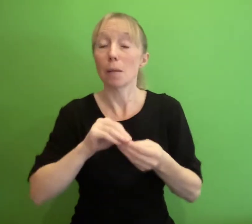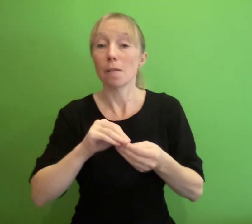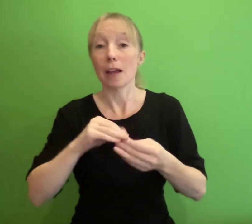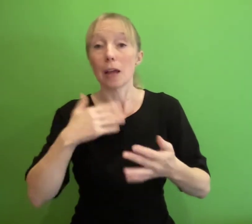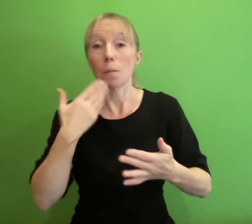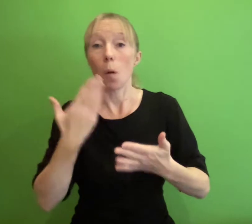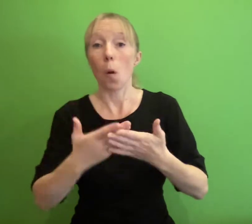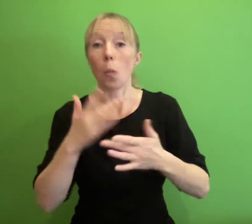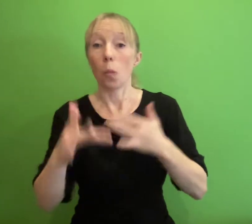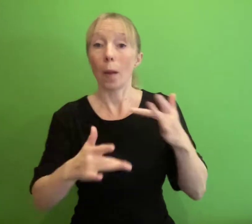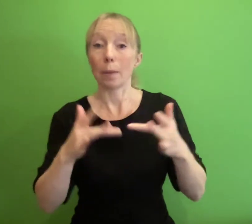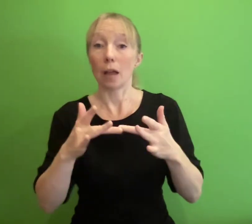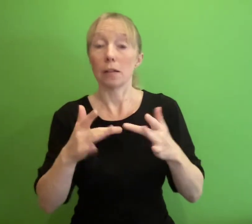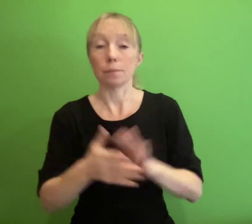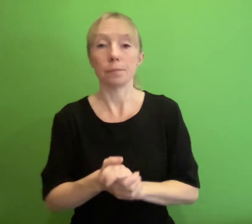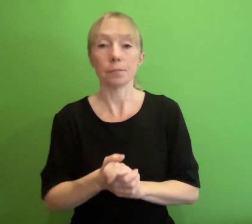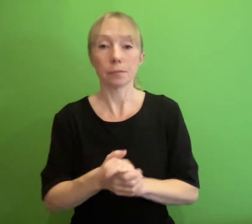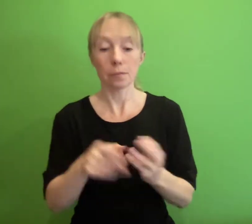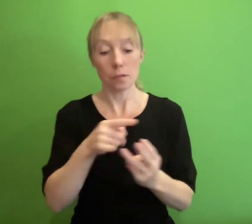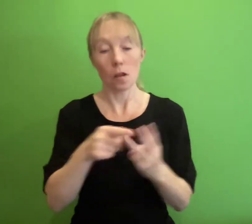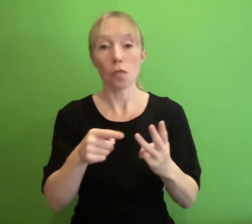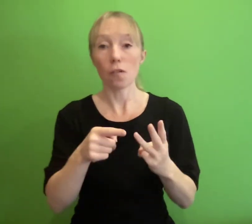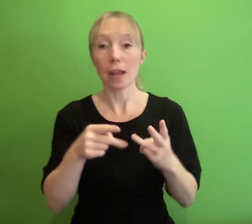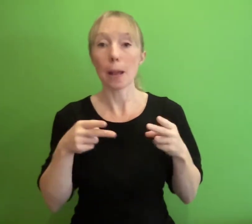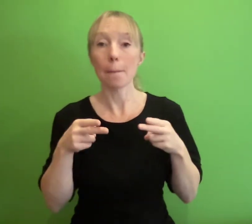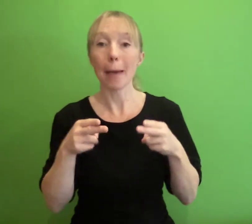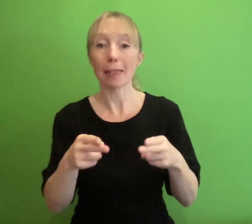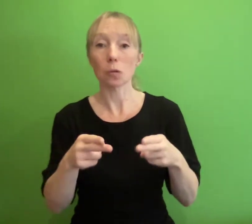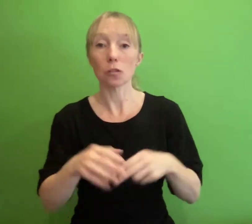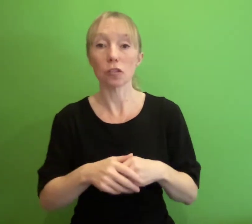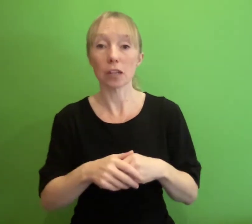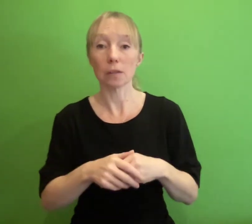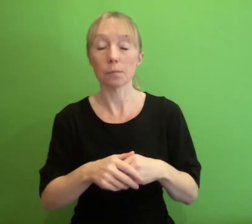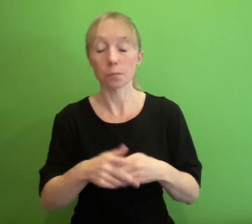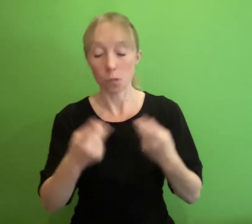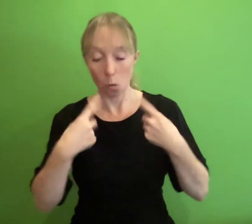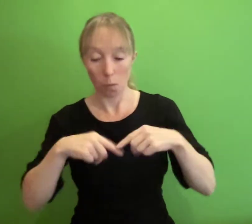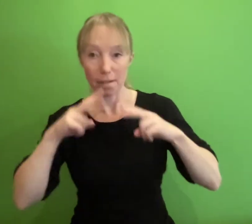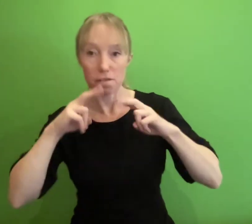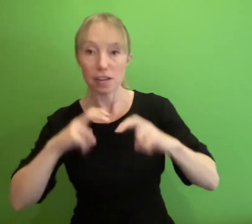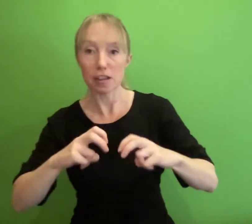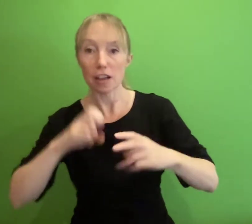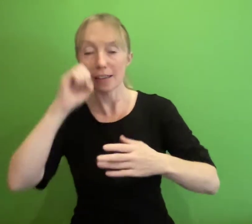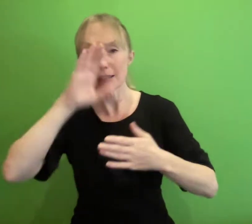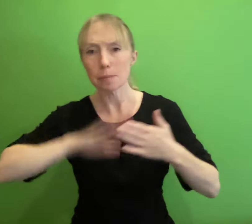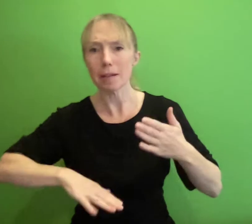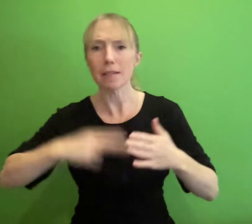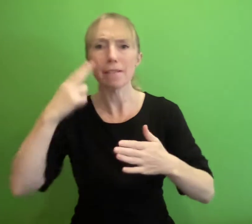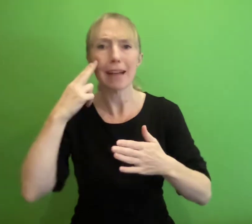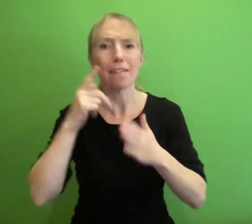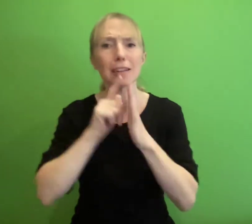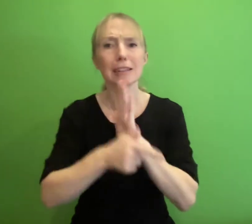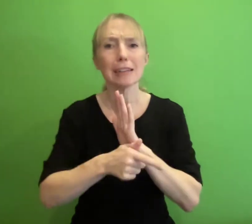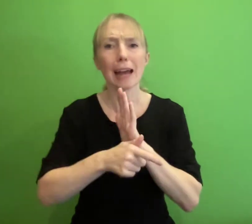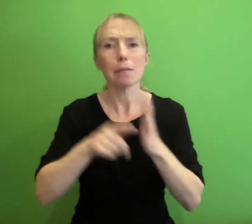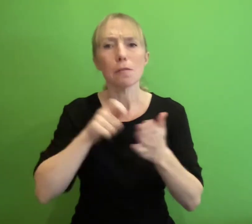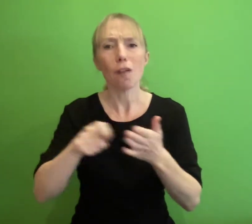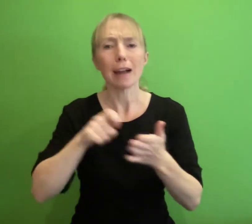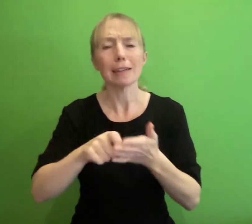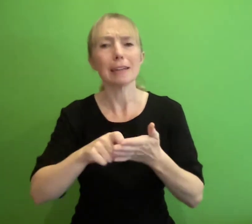3. Methodology. We've researched the experiences of deaf and disabled writers and creative practitioners in the